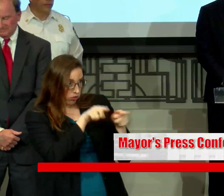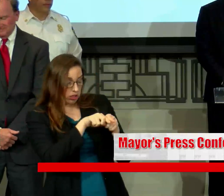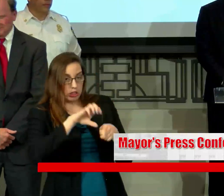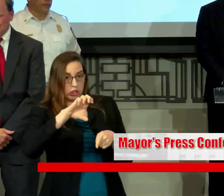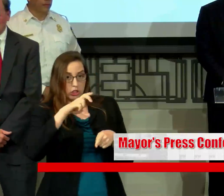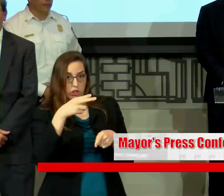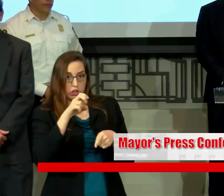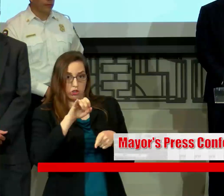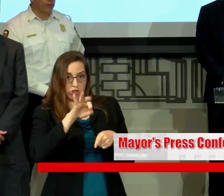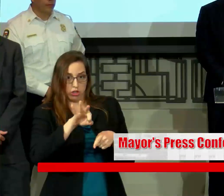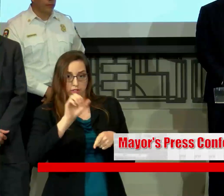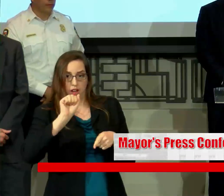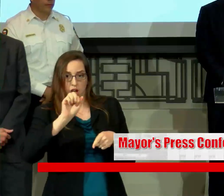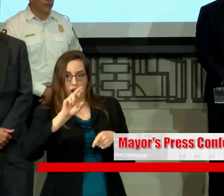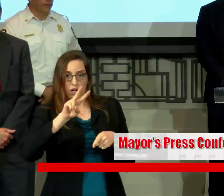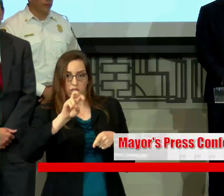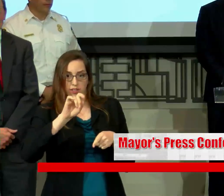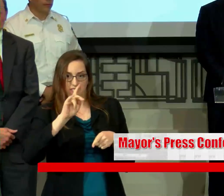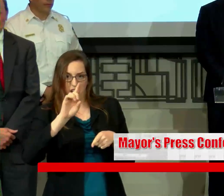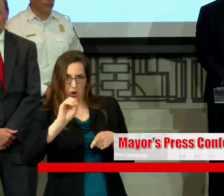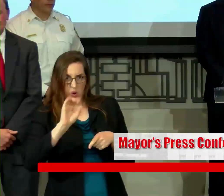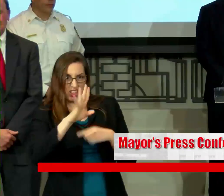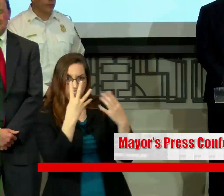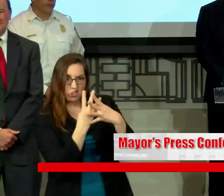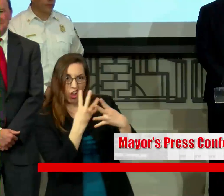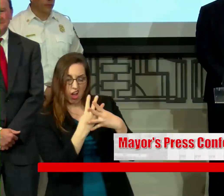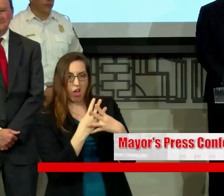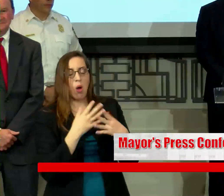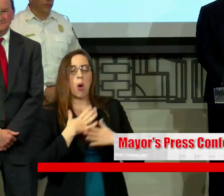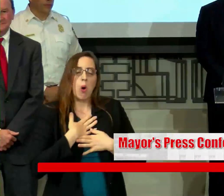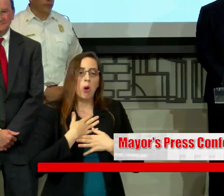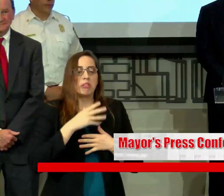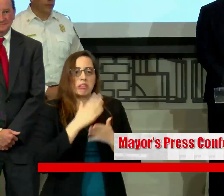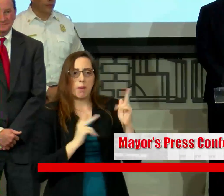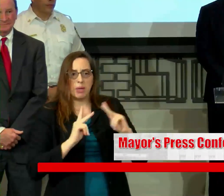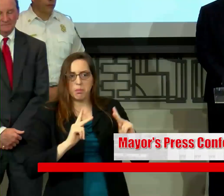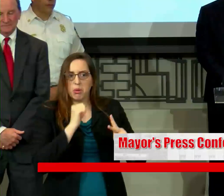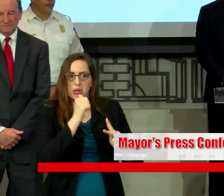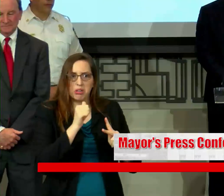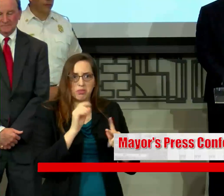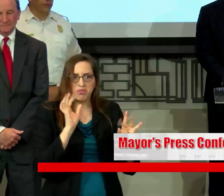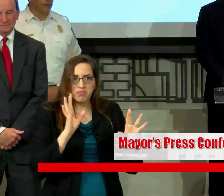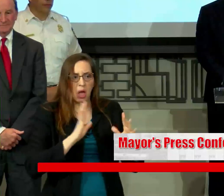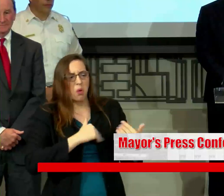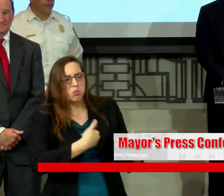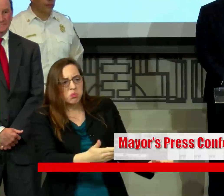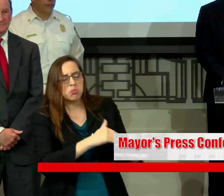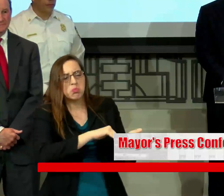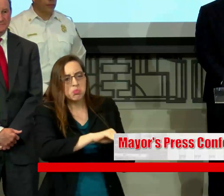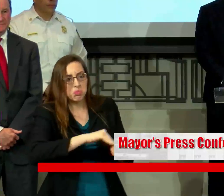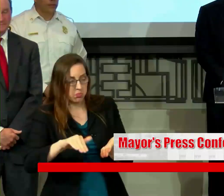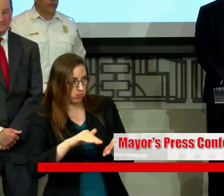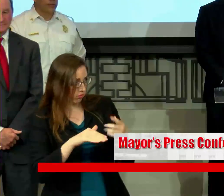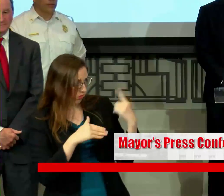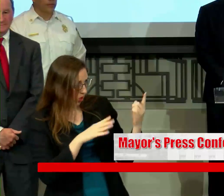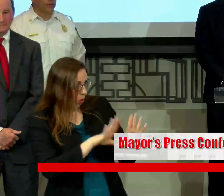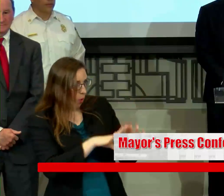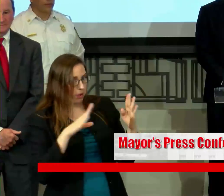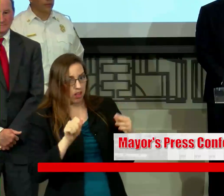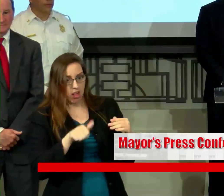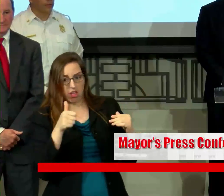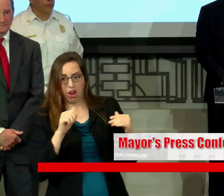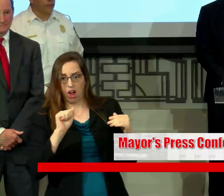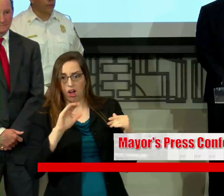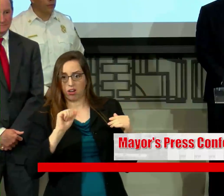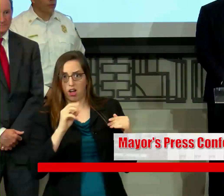the compassionate release at the jail is a bad idea? Has the city considered reopening the Makawa jail? I have not seen